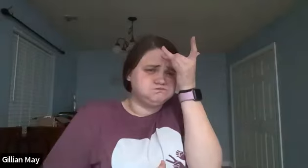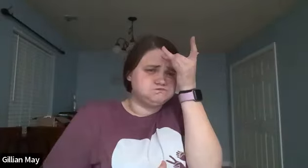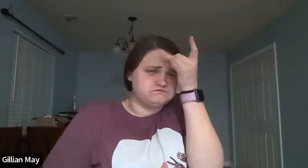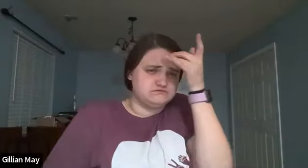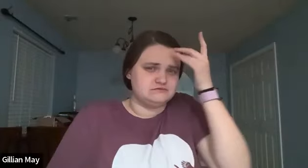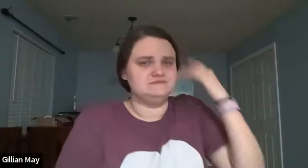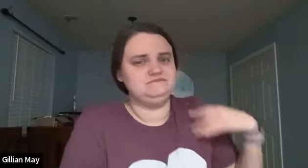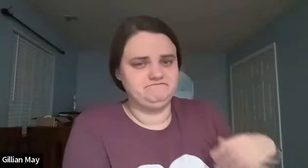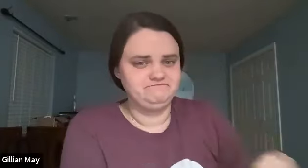Ooh.